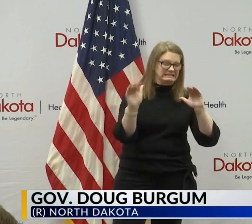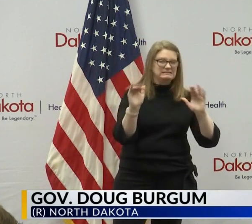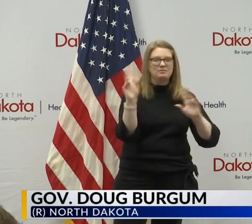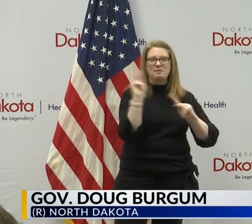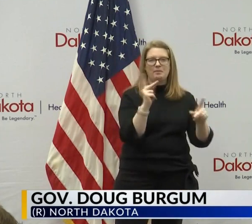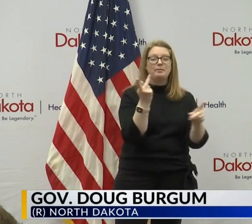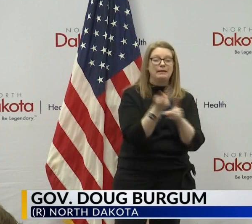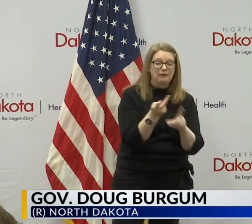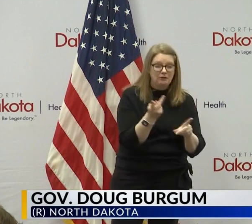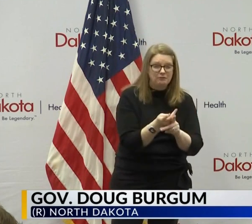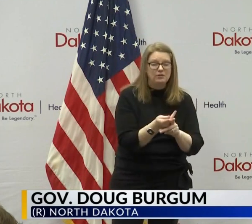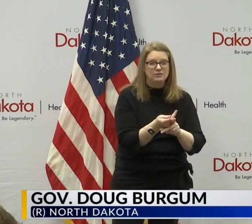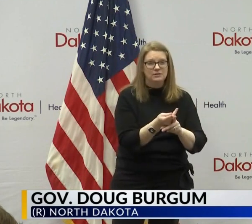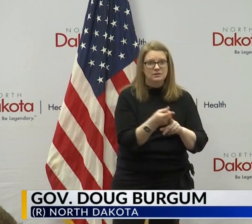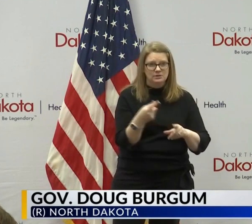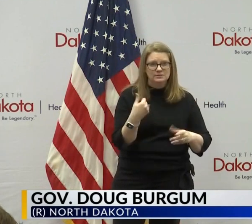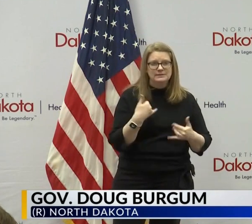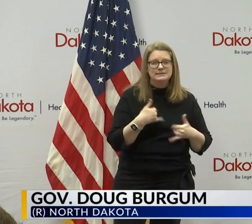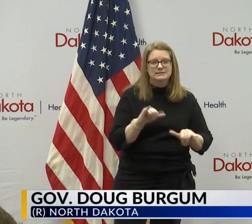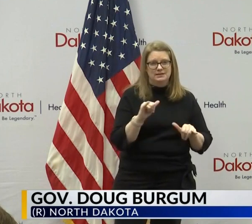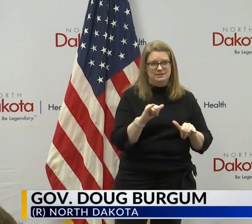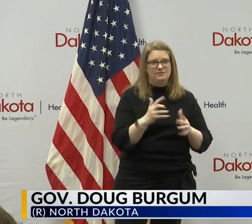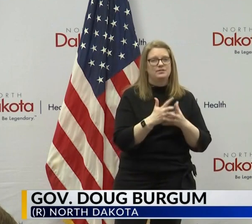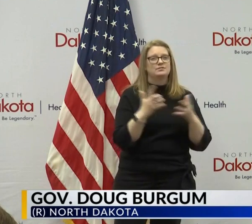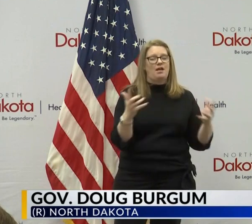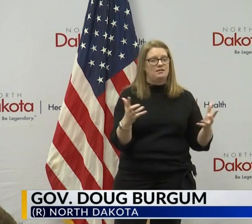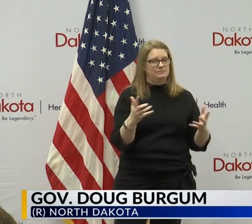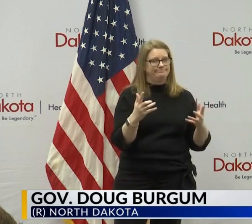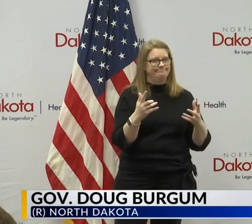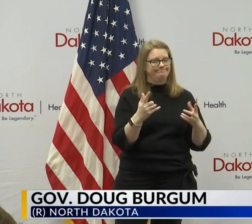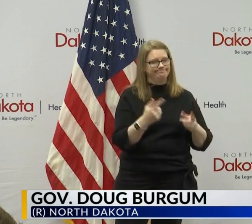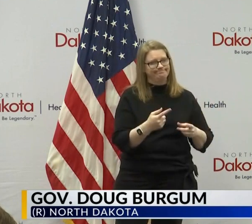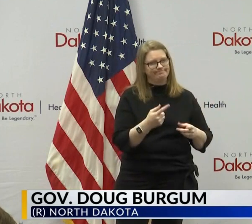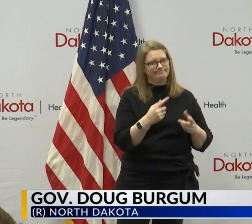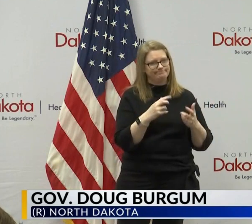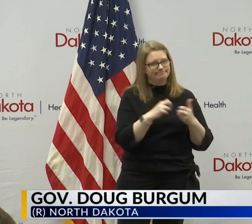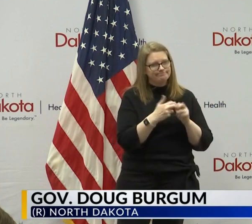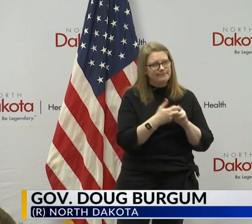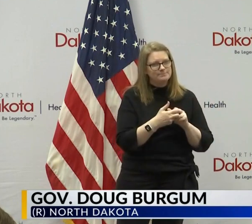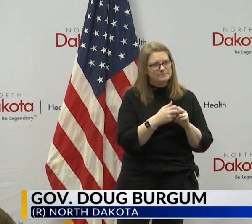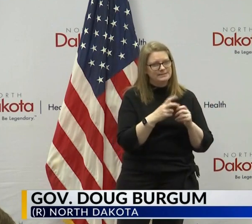And again, as we one of the